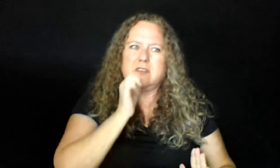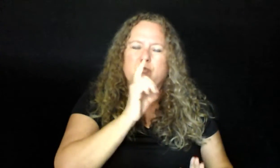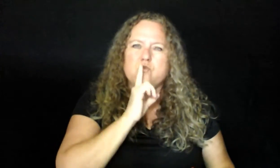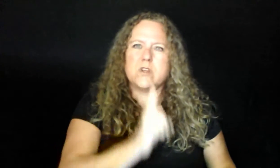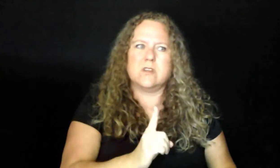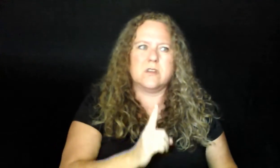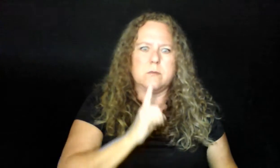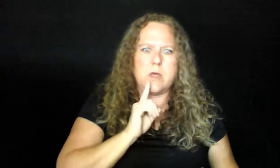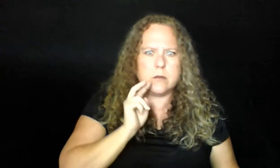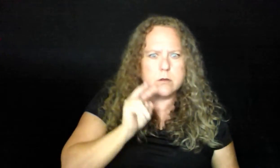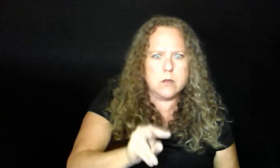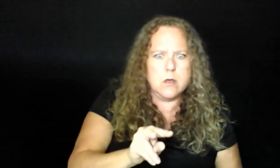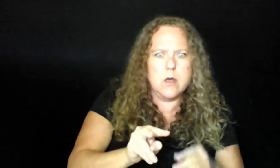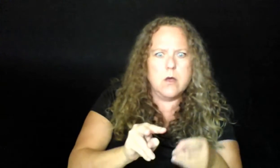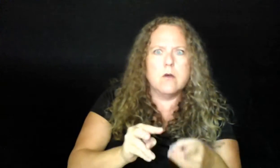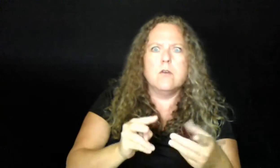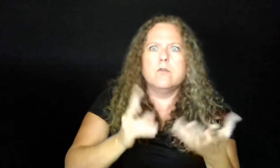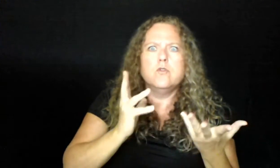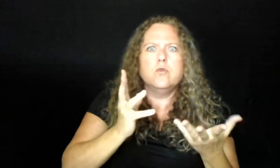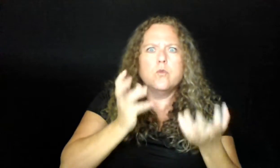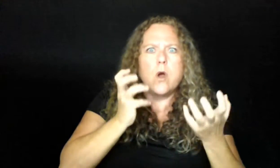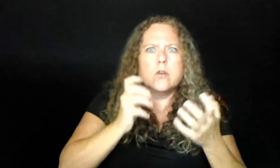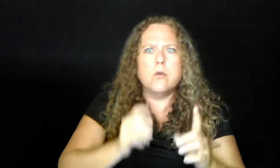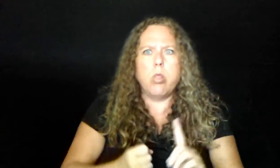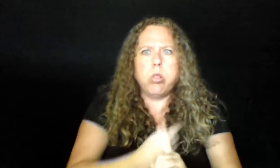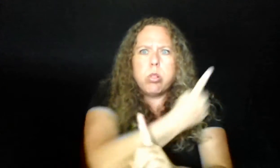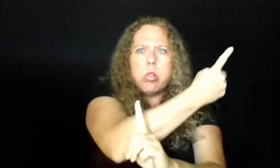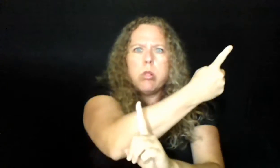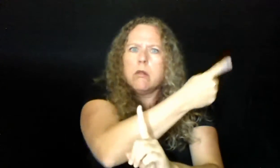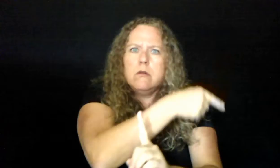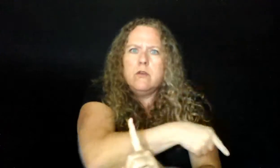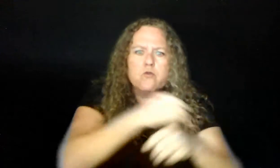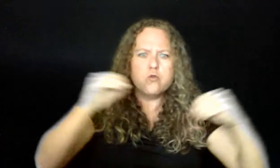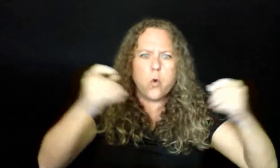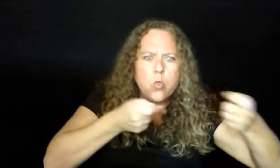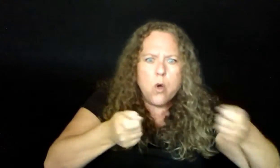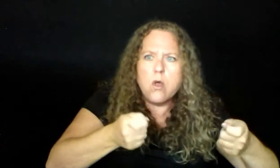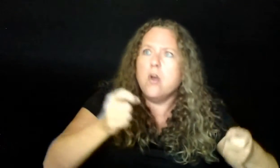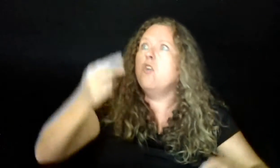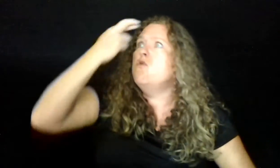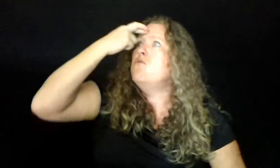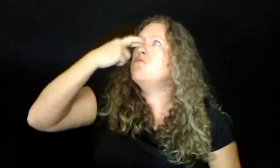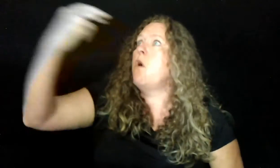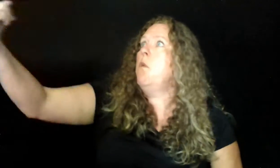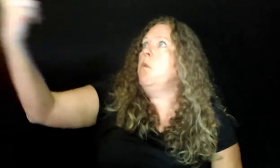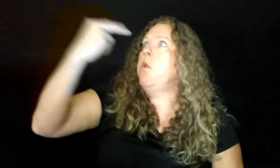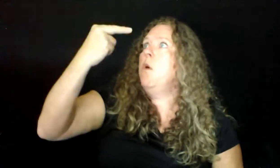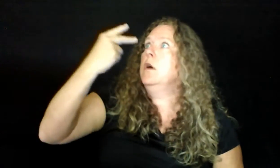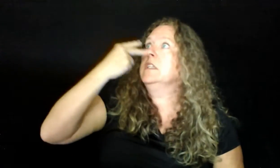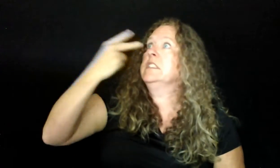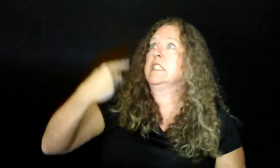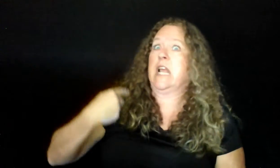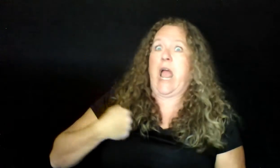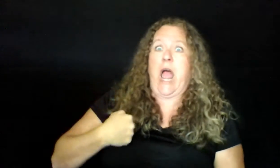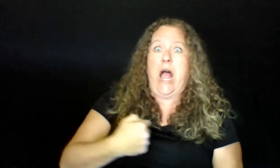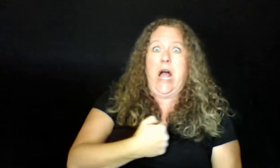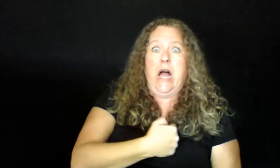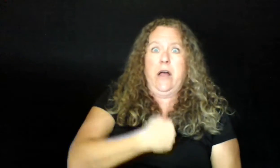off that approved religion list, is to do anything that makes you look like you're subversive to Rome, because the empire has to come first, right? The